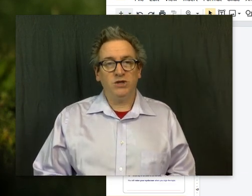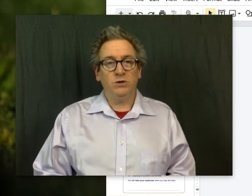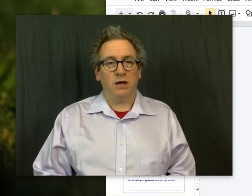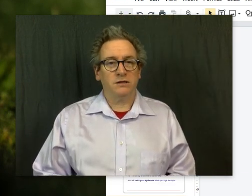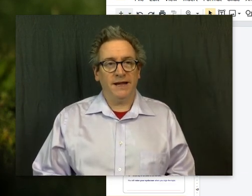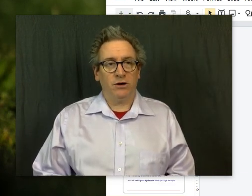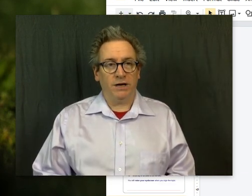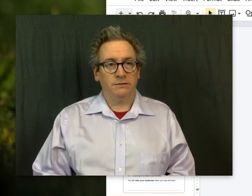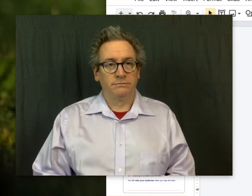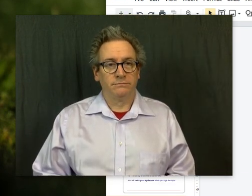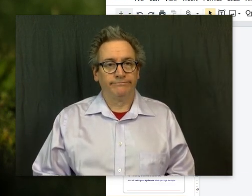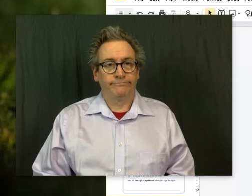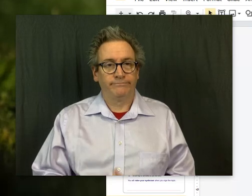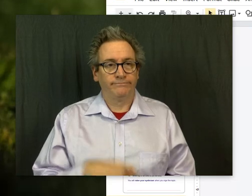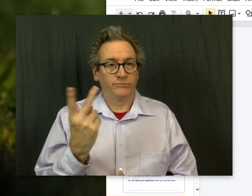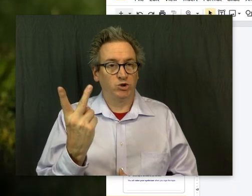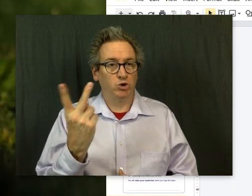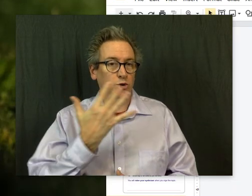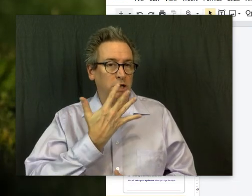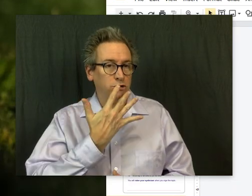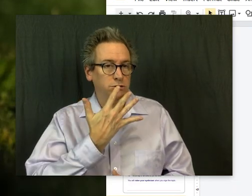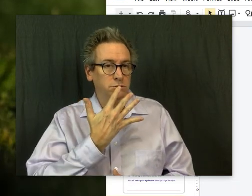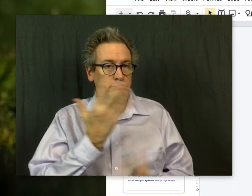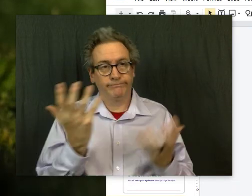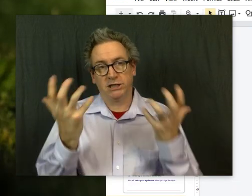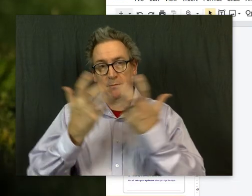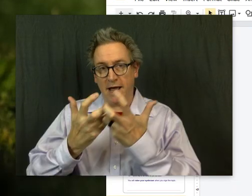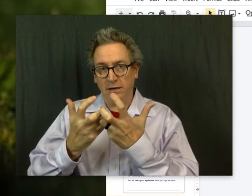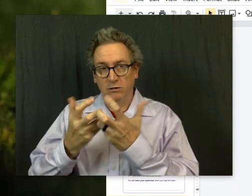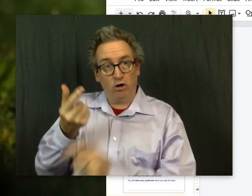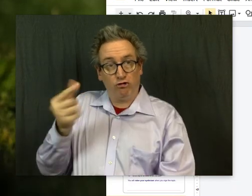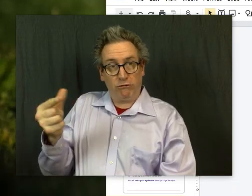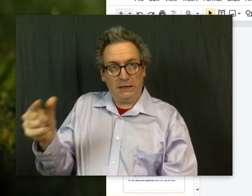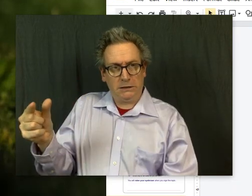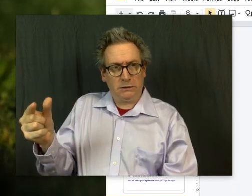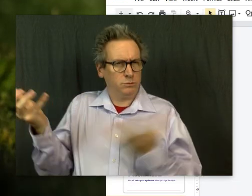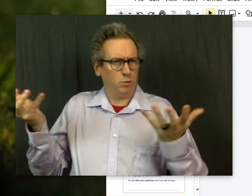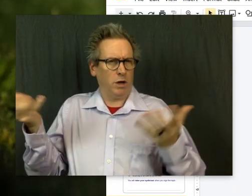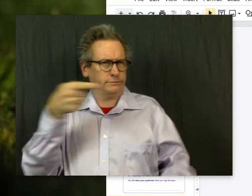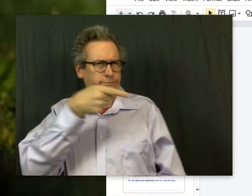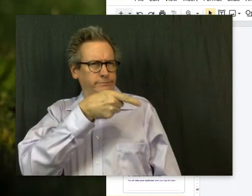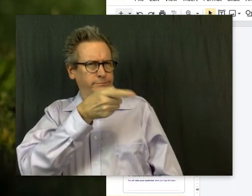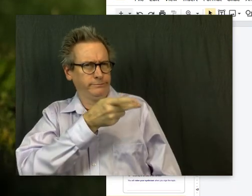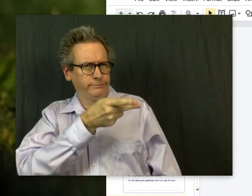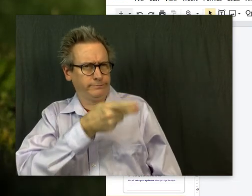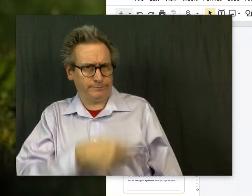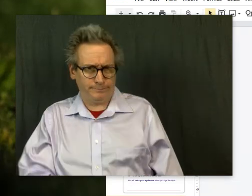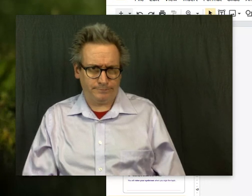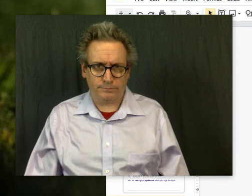What two colors make green? Two colors. Combined, green.